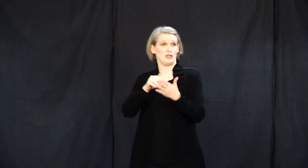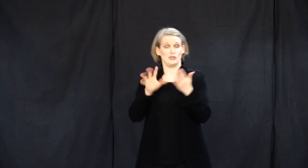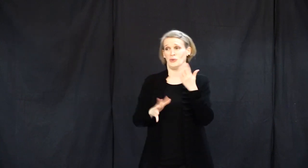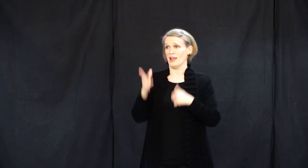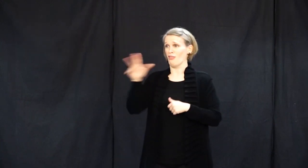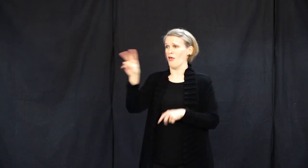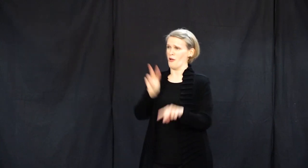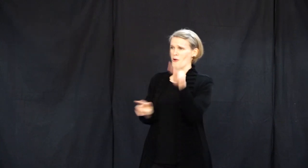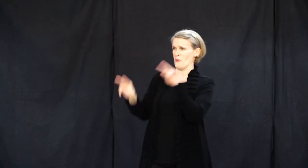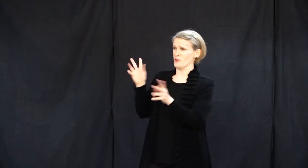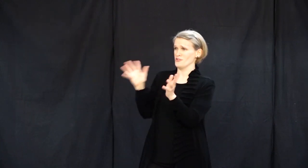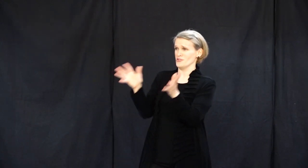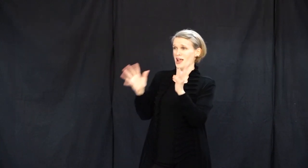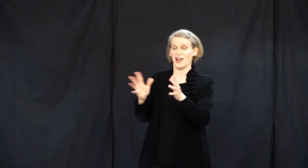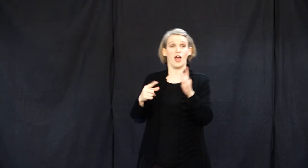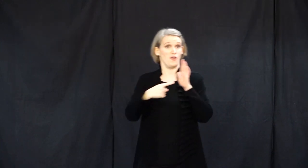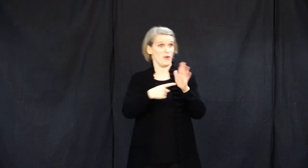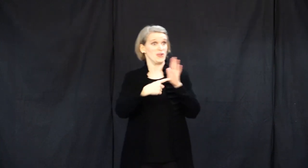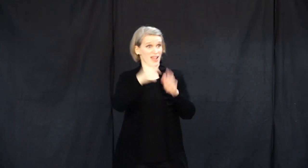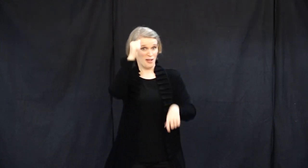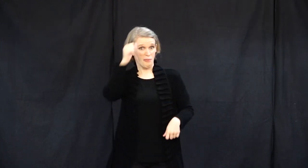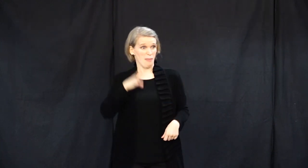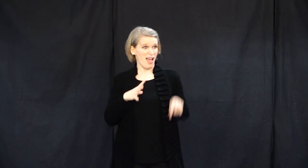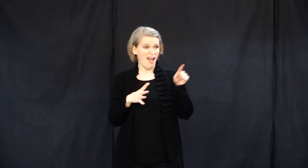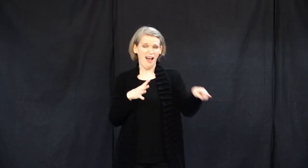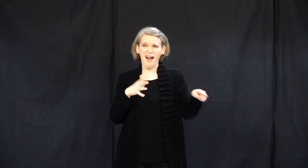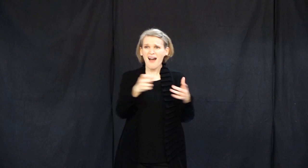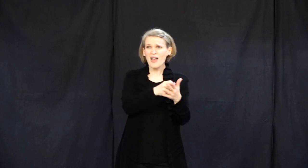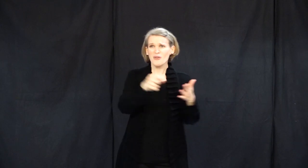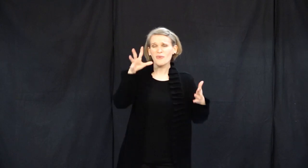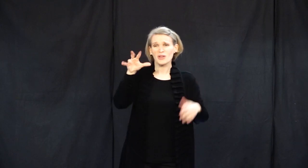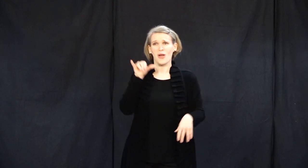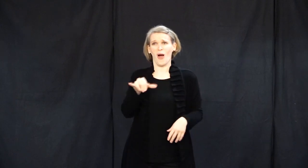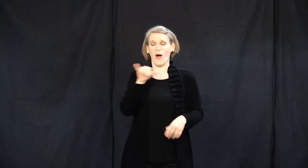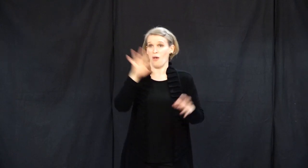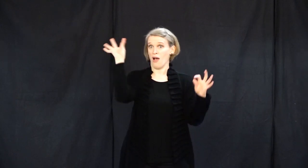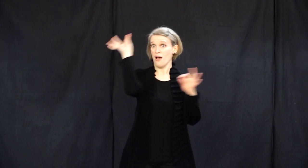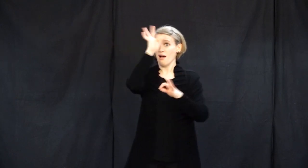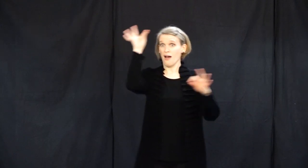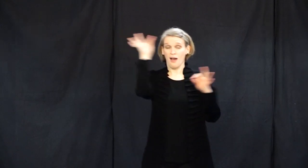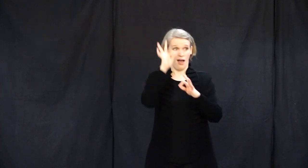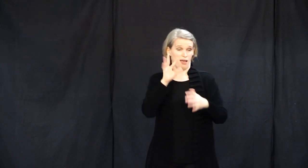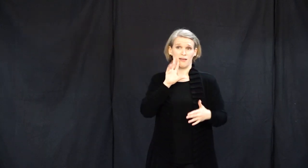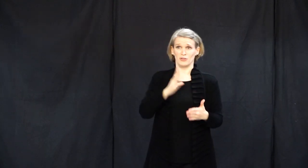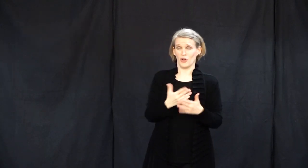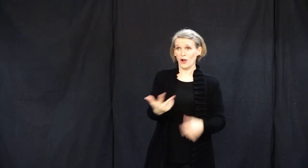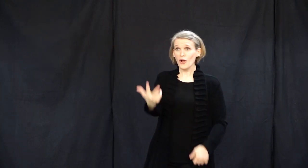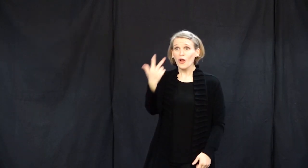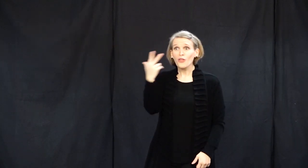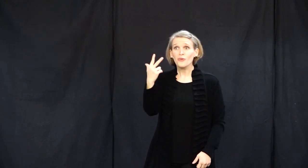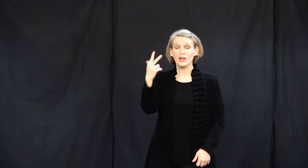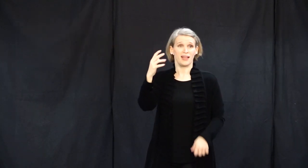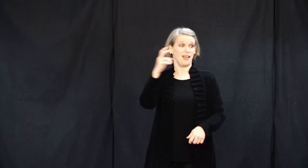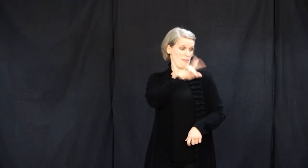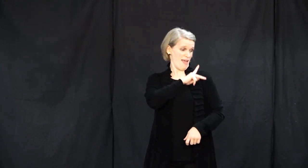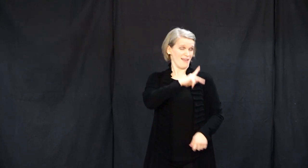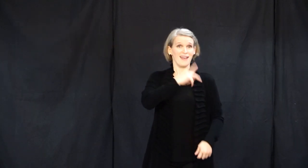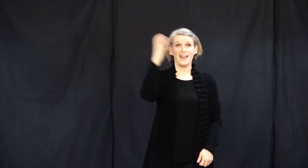watch them talk. Take Philip Schuyler, the man is loaded. Uh-oh, but little does he know that his daughters, Peggy, Angelica,